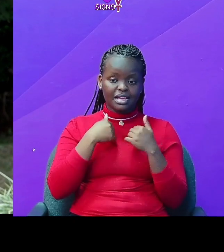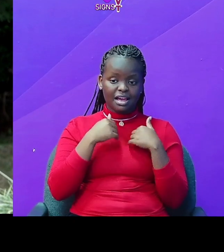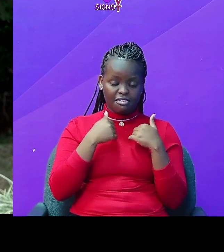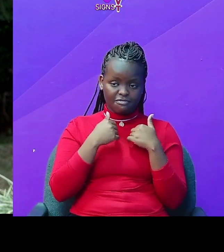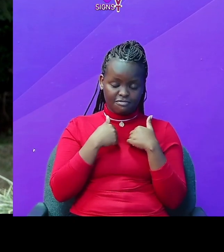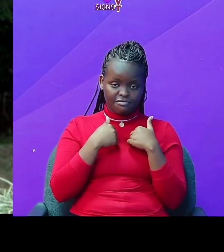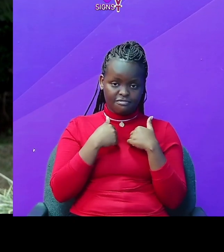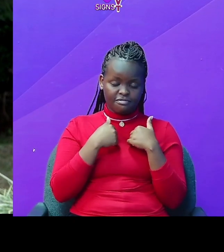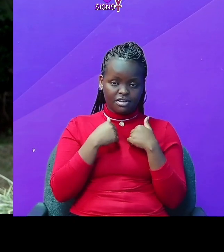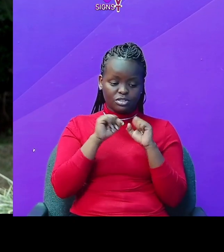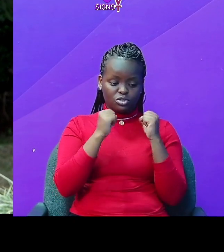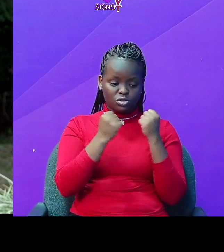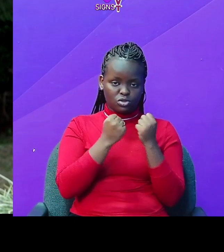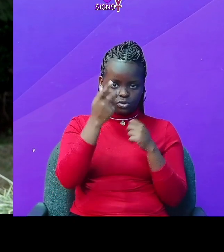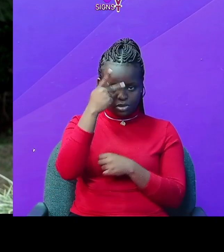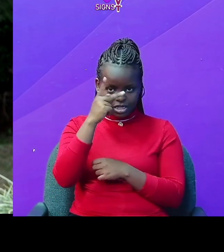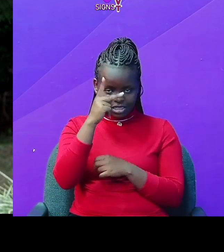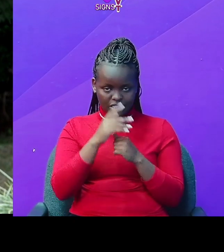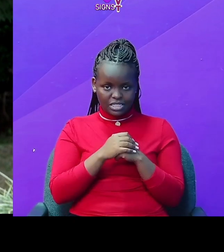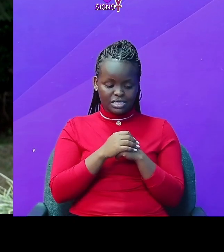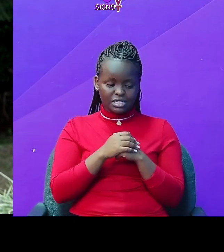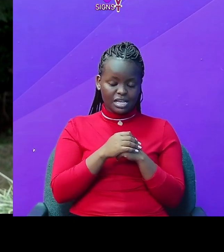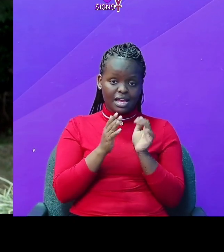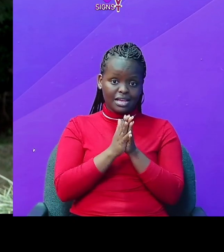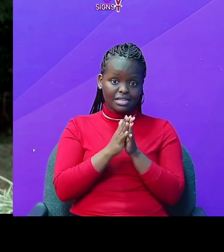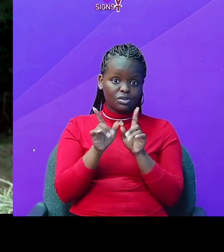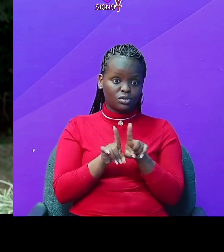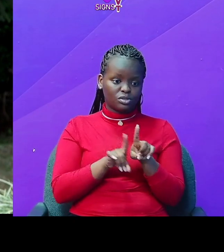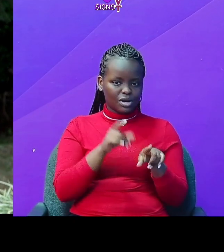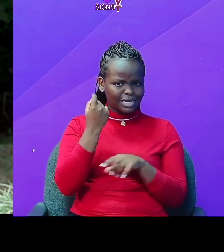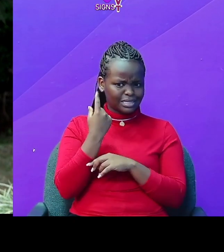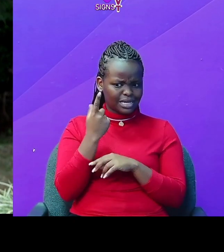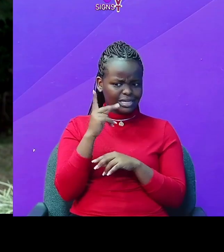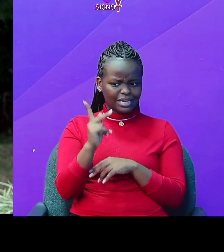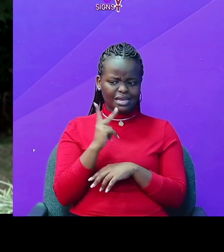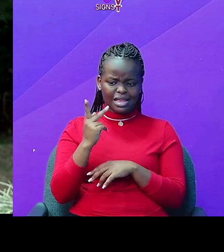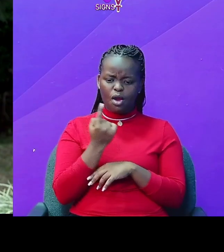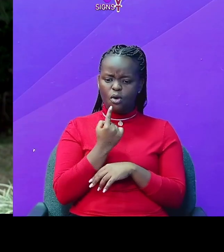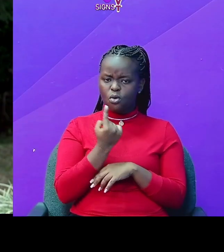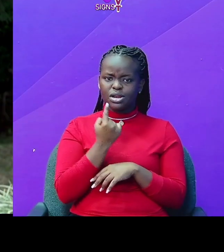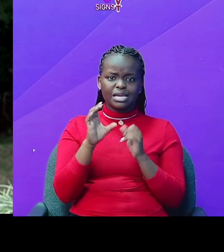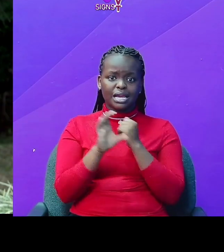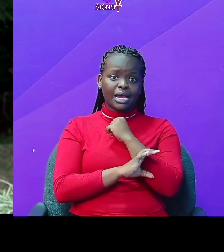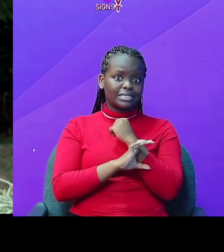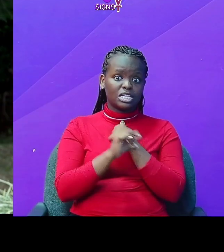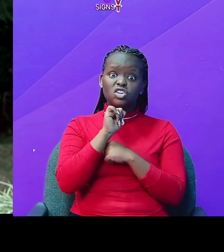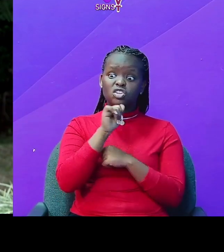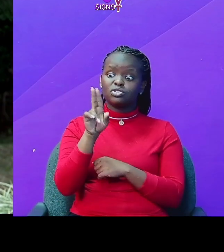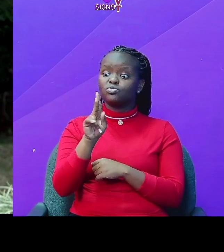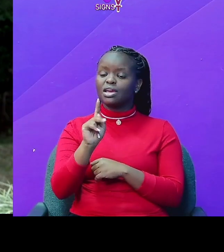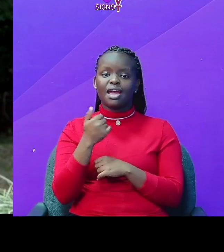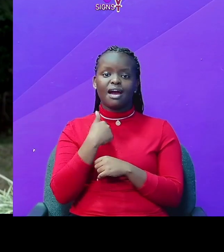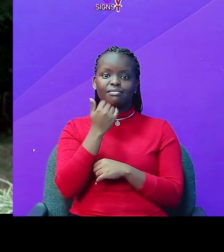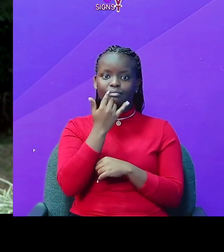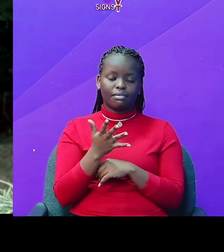example, on social policies. And by the way, I understand that Kenya is the only country, not even UK, has